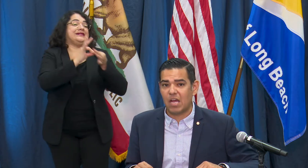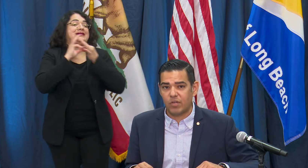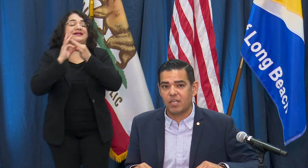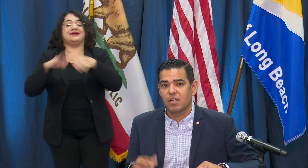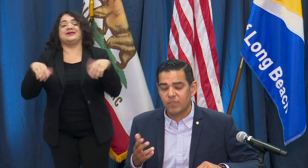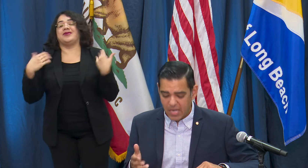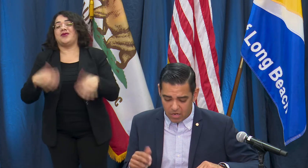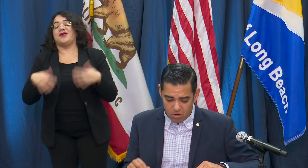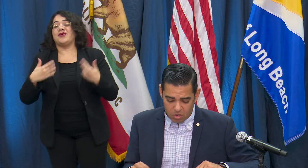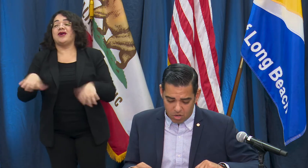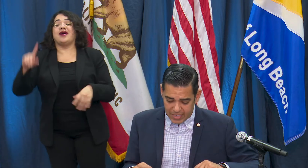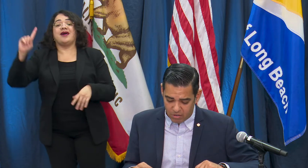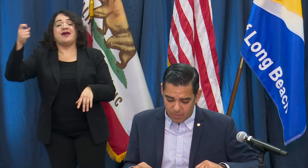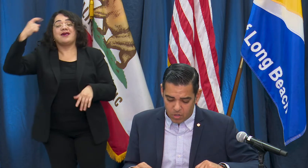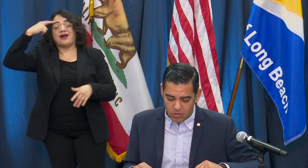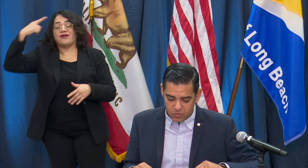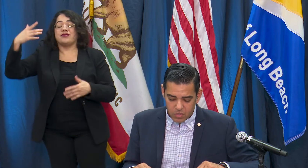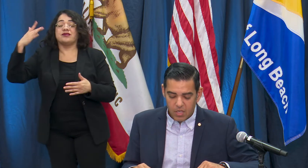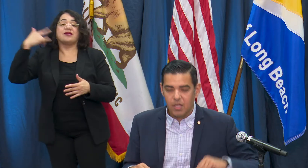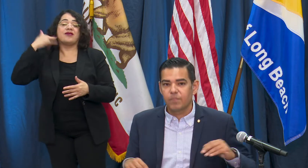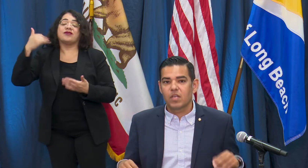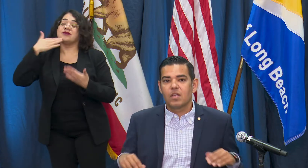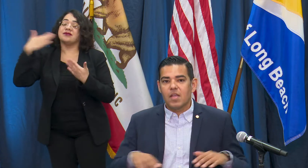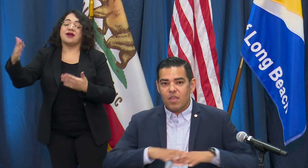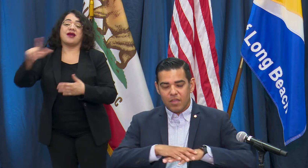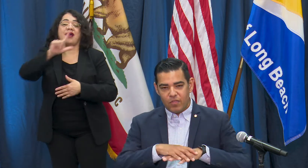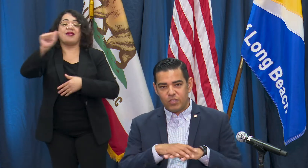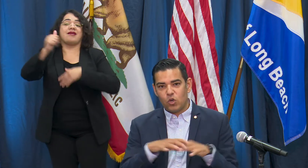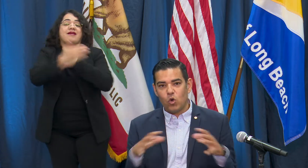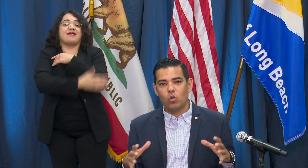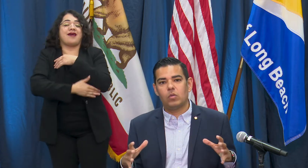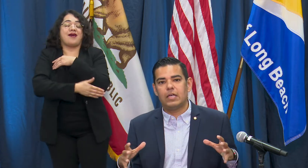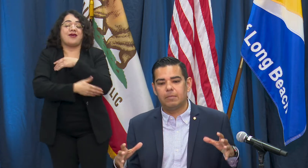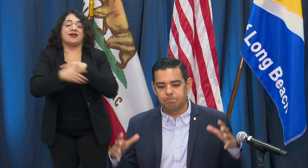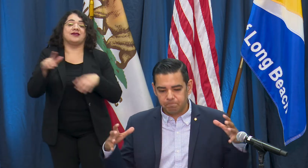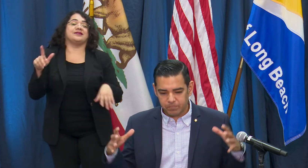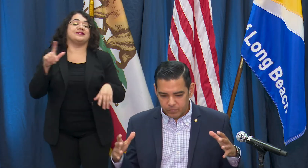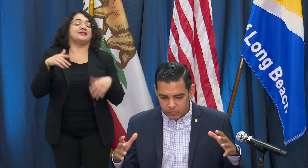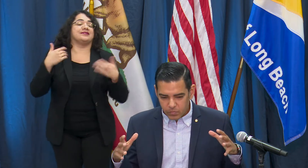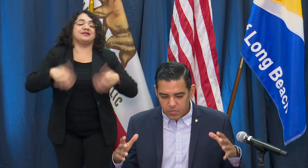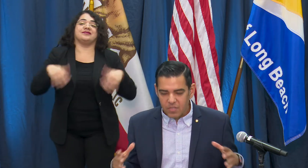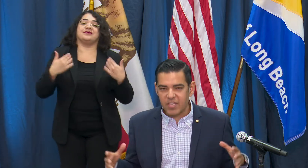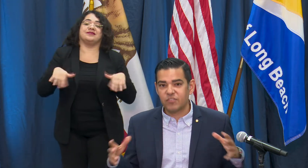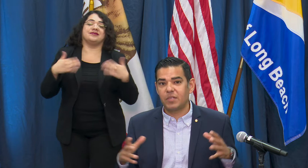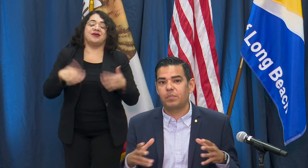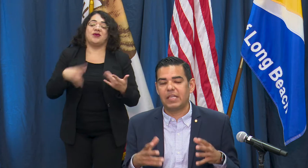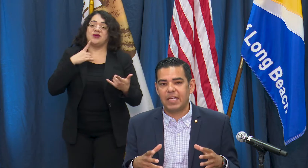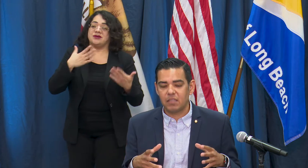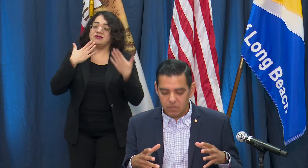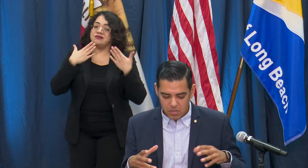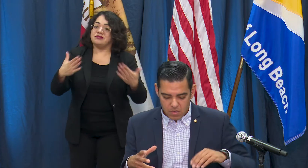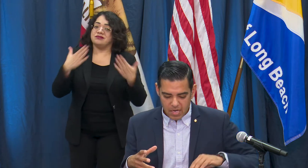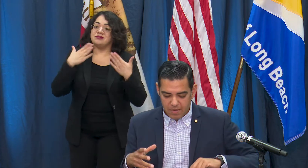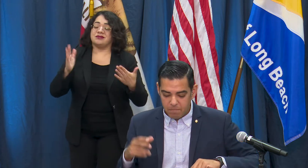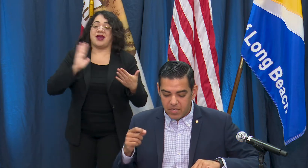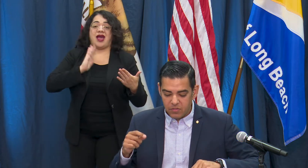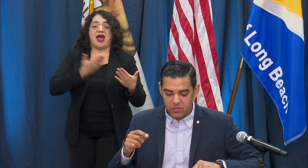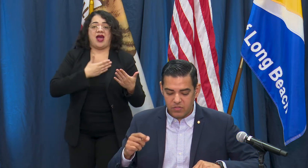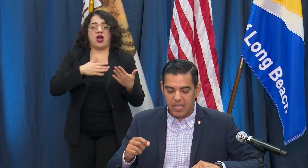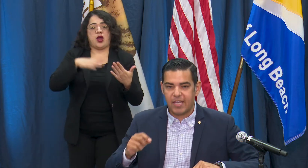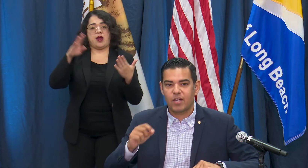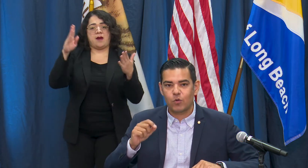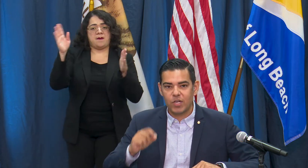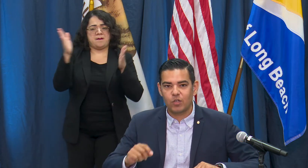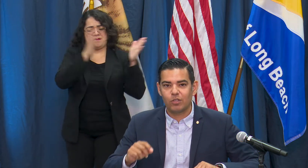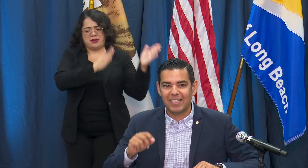LA County and our county partners. This whole testing plan